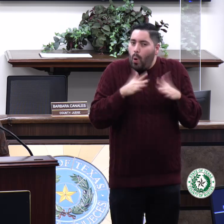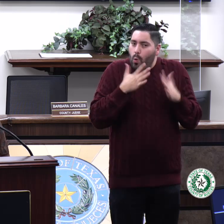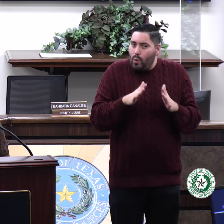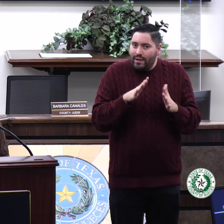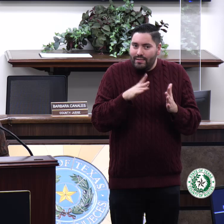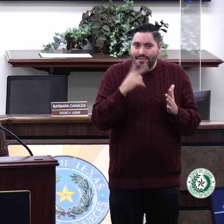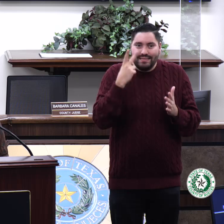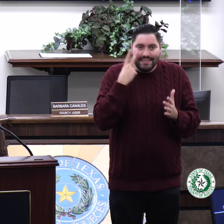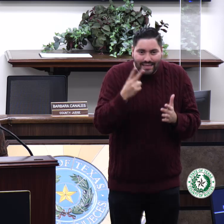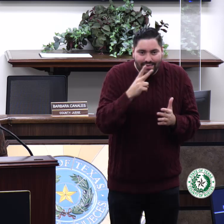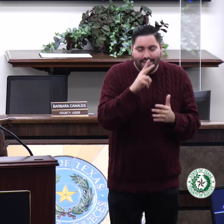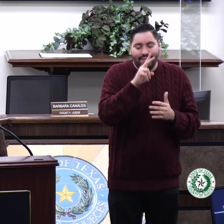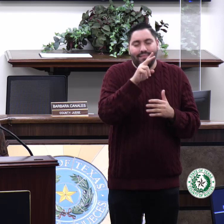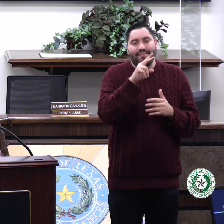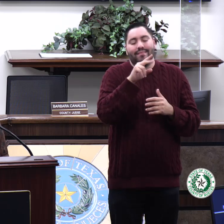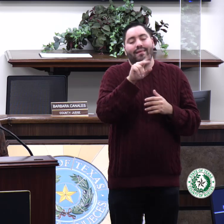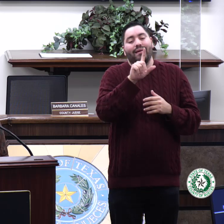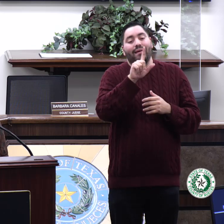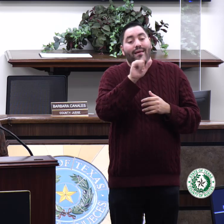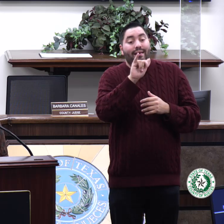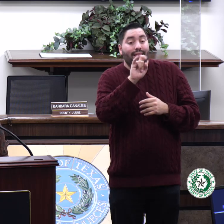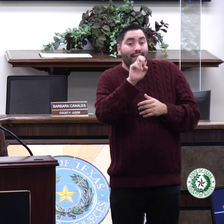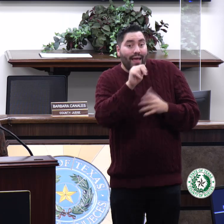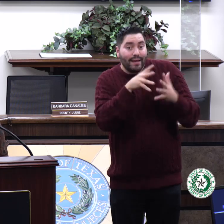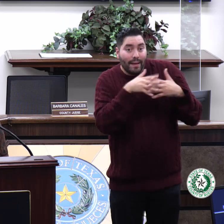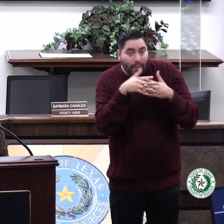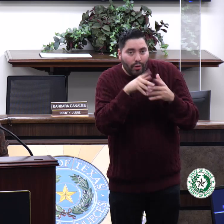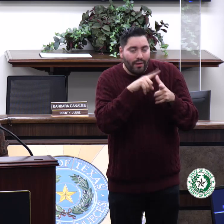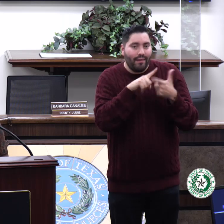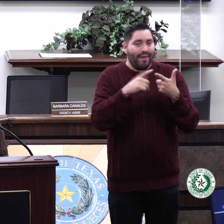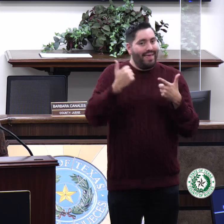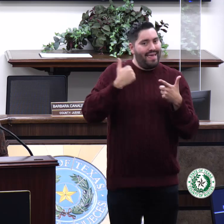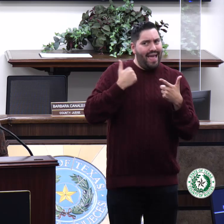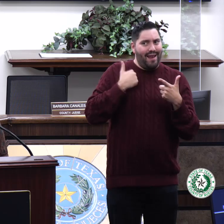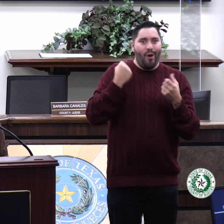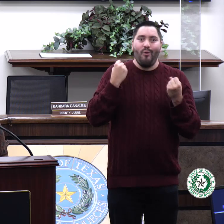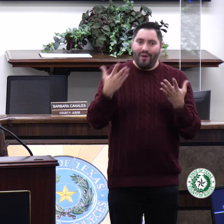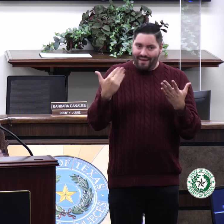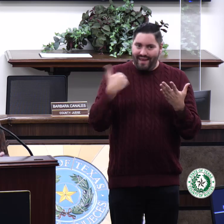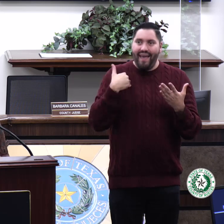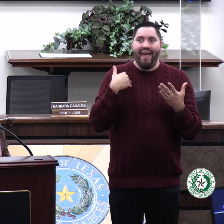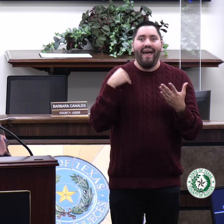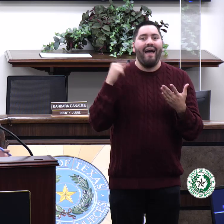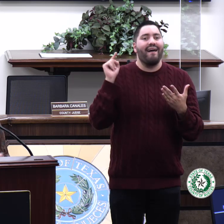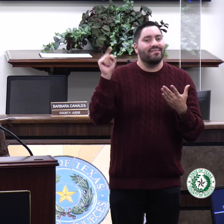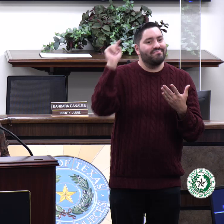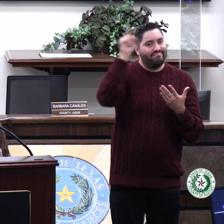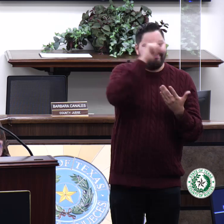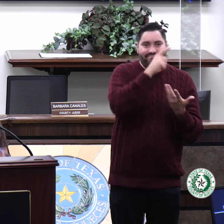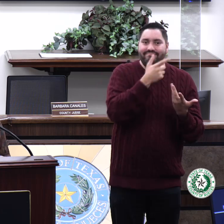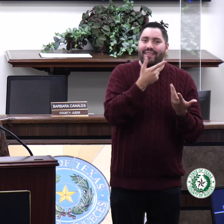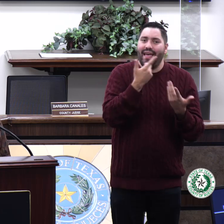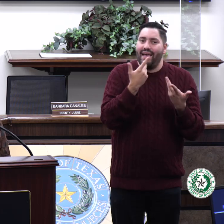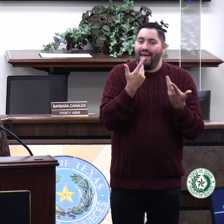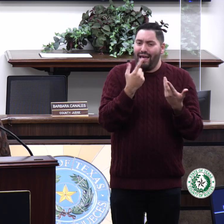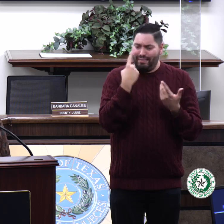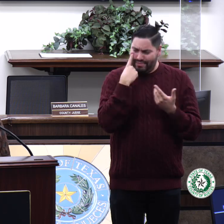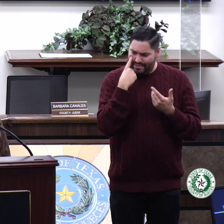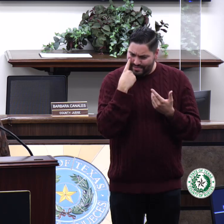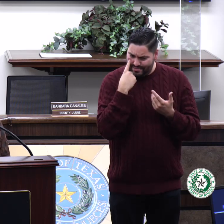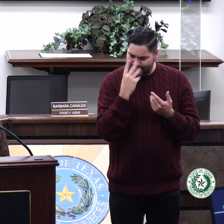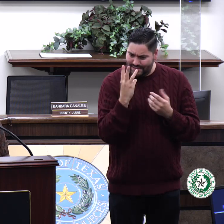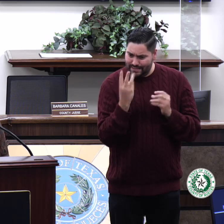Latin America, and Canada has already identified many cases, well, not many, but at least 6 more today, I think,